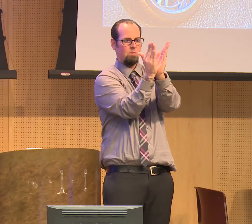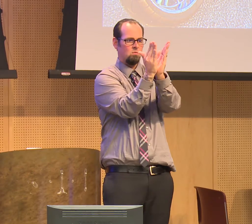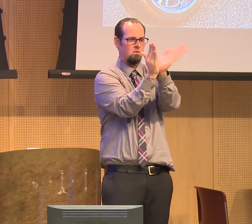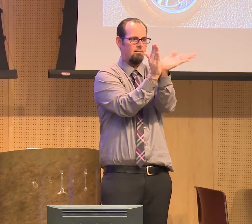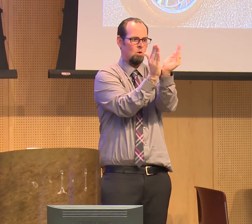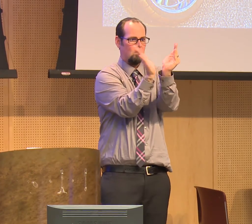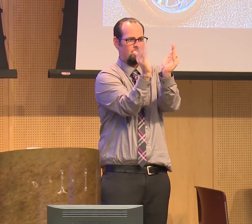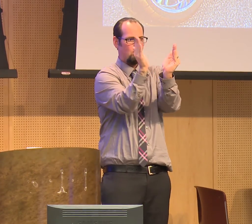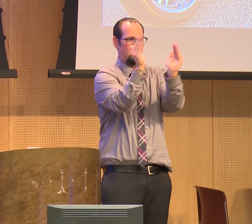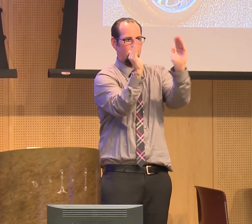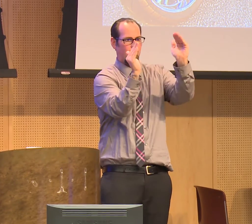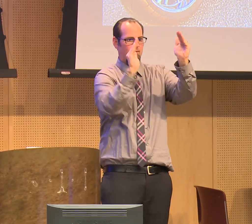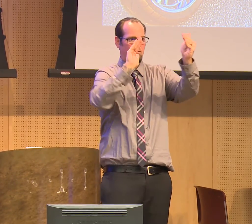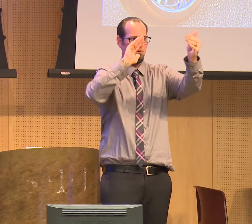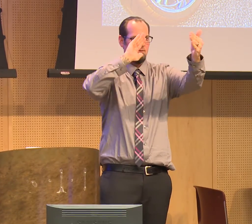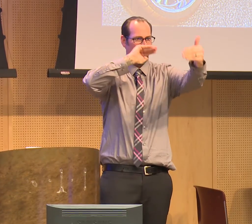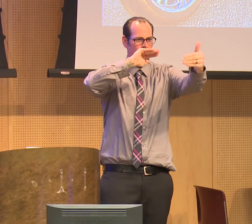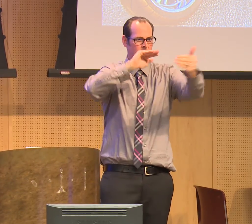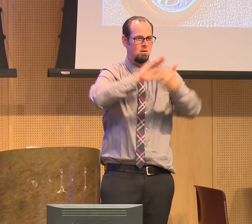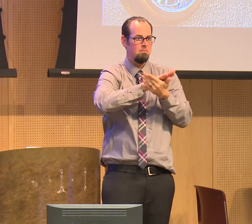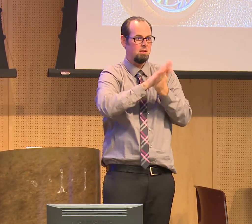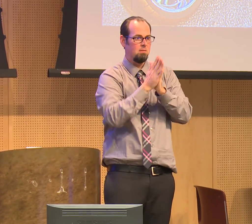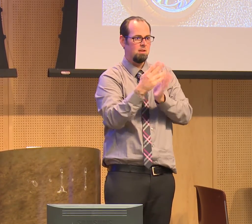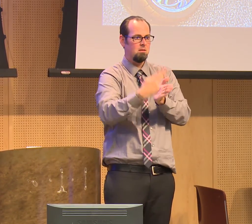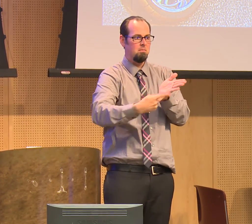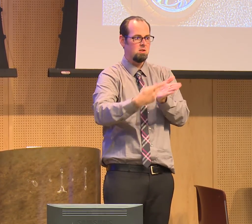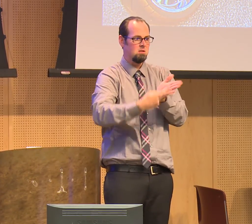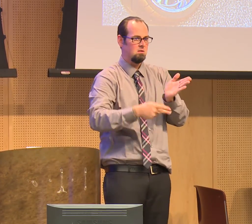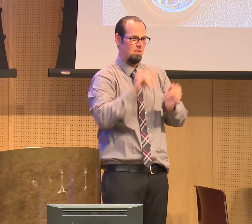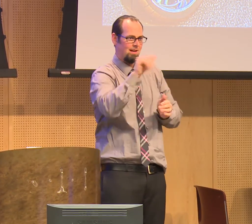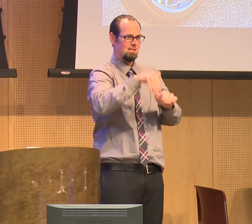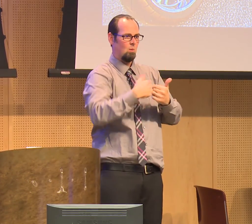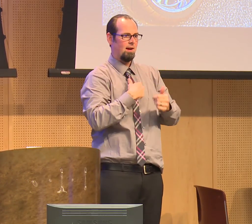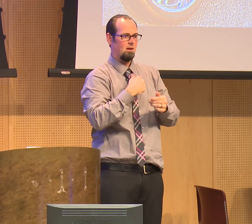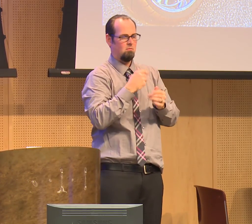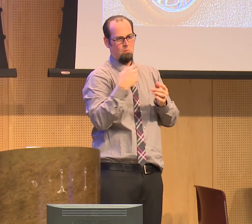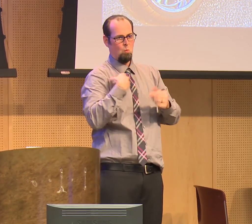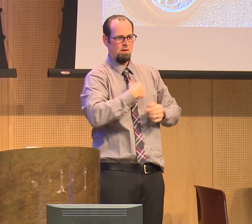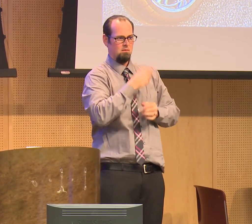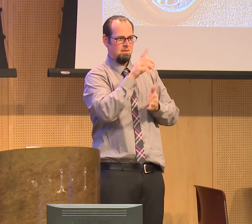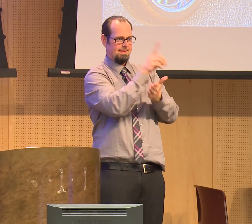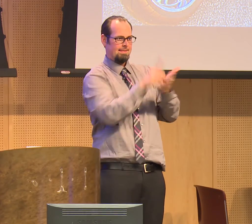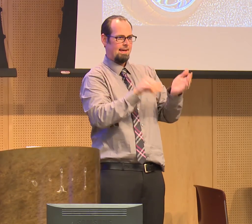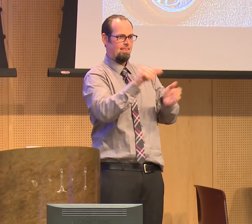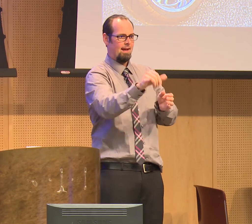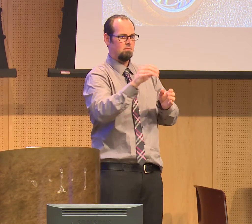to the appropriate angles and form, and it became one of the parts.